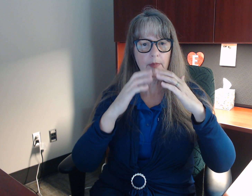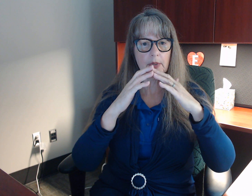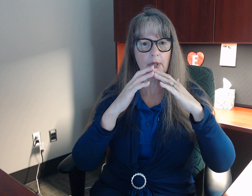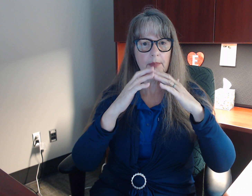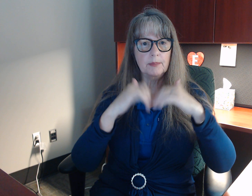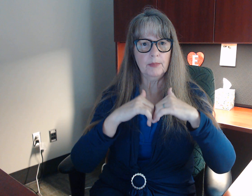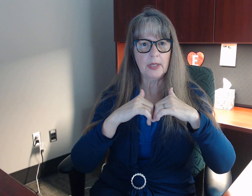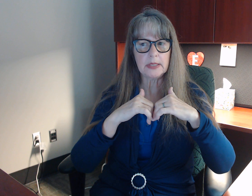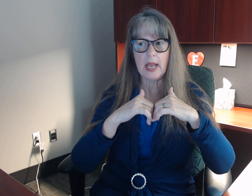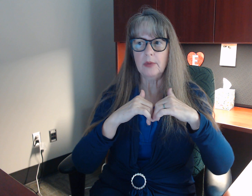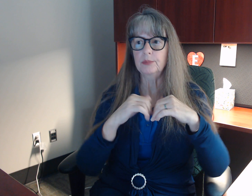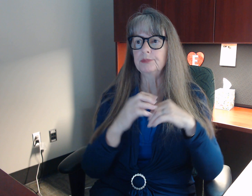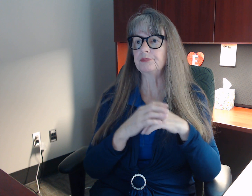buildup breaks down,